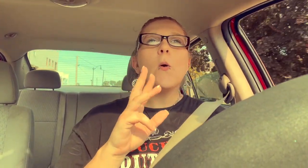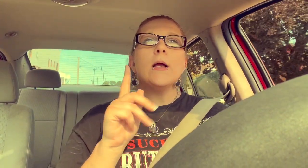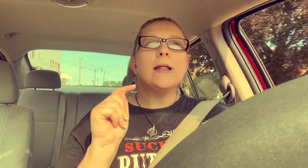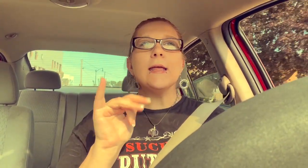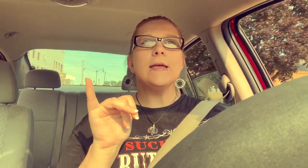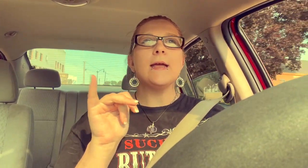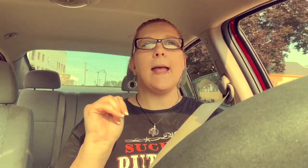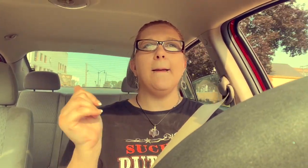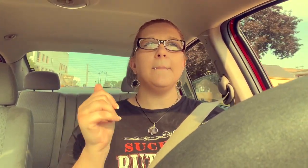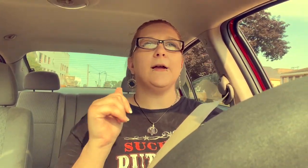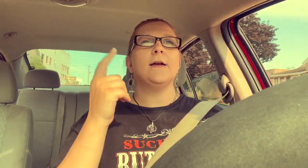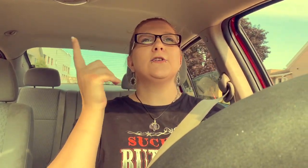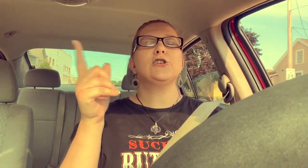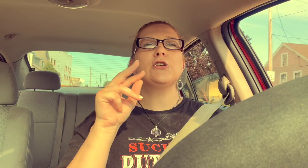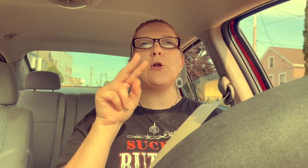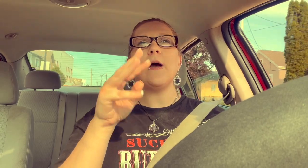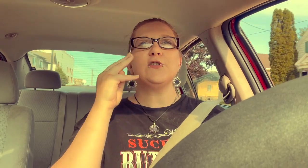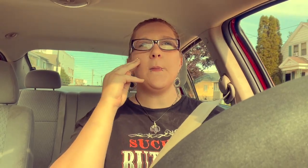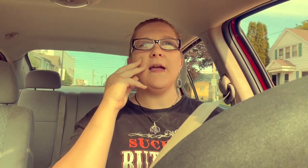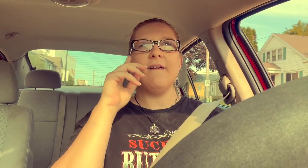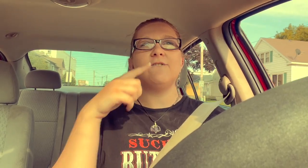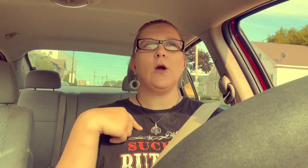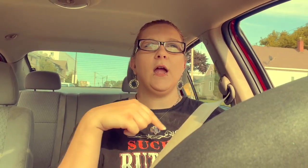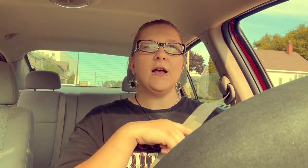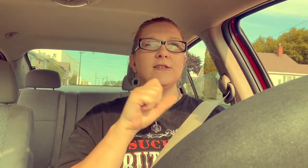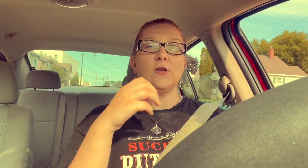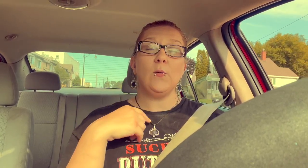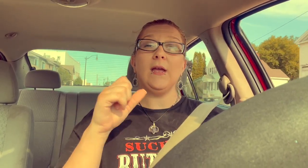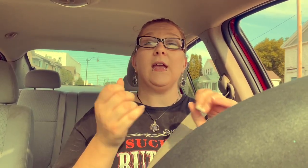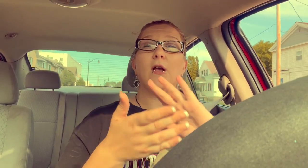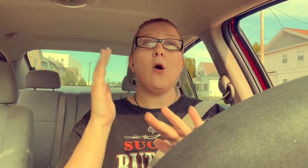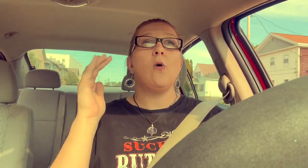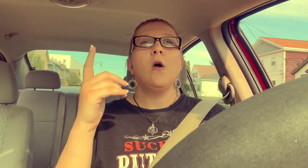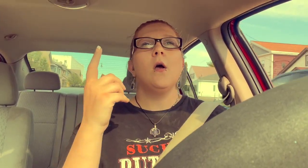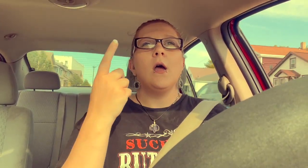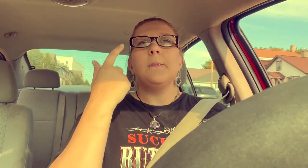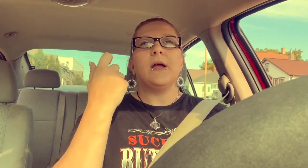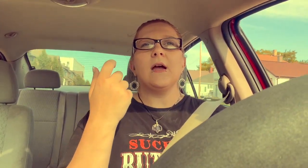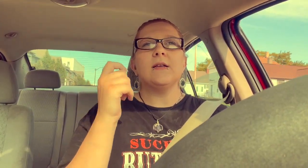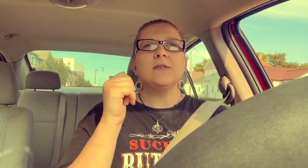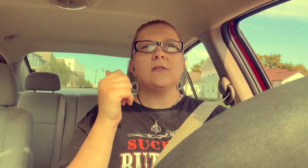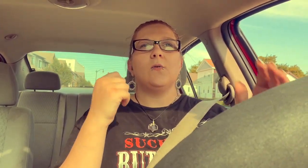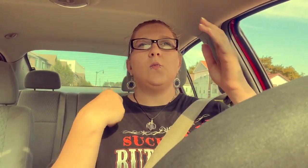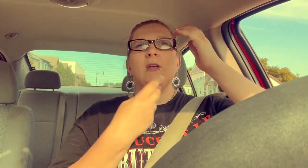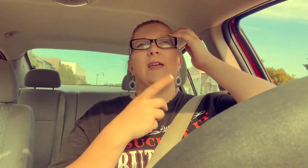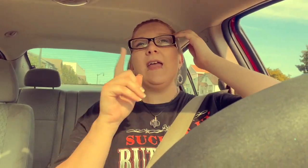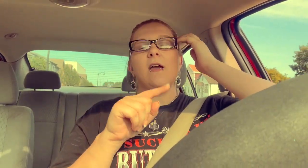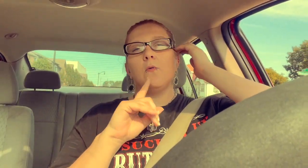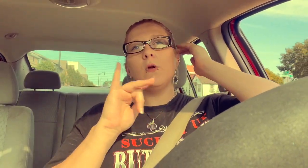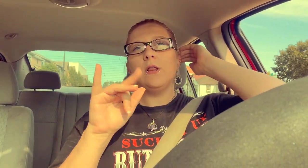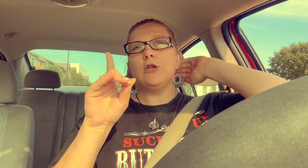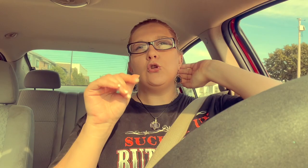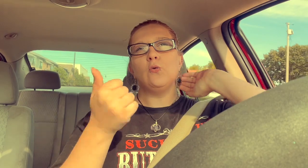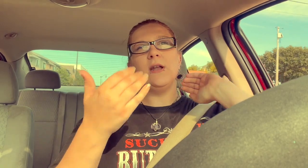Shorty Amber. She's gonna watch Maya for us so we can go. Because we can't really do